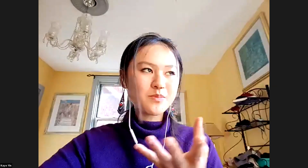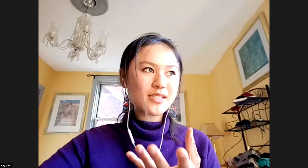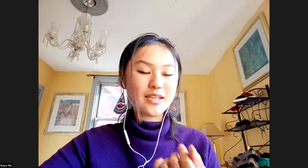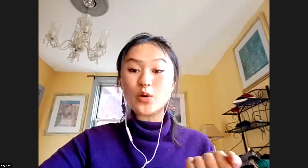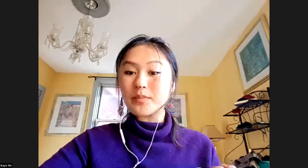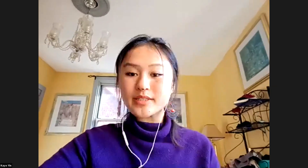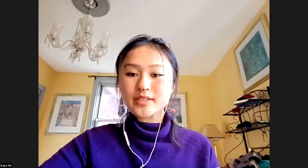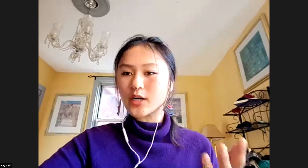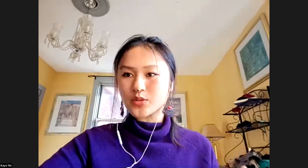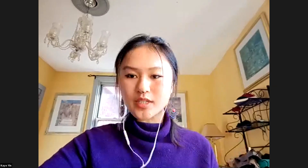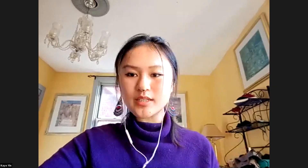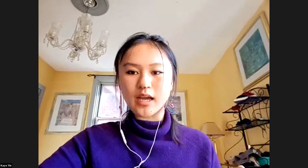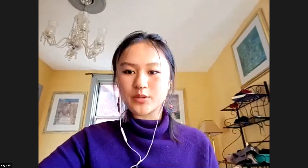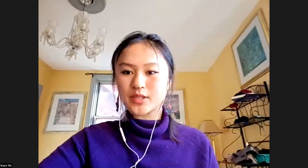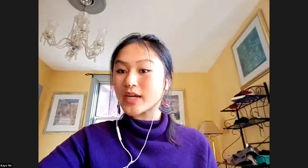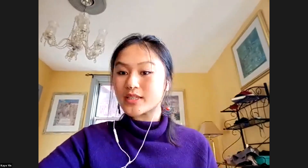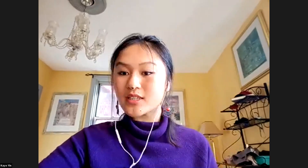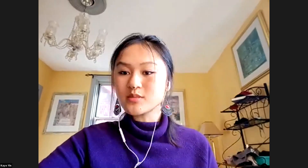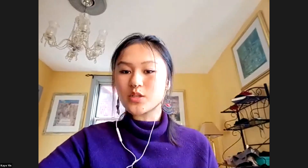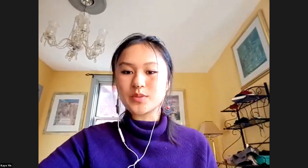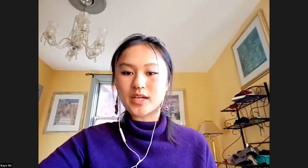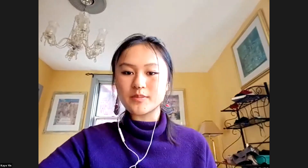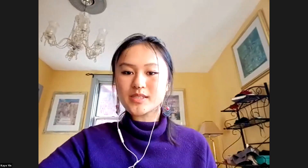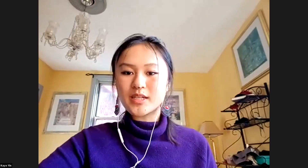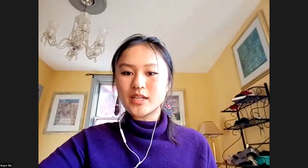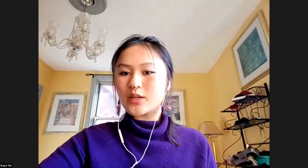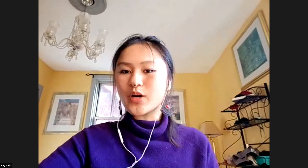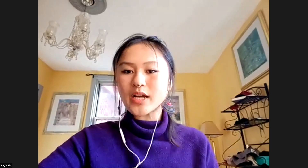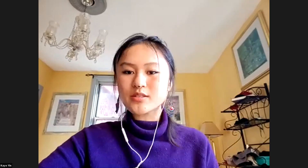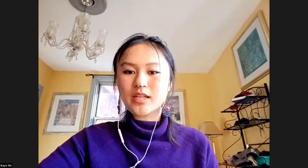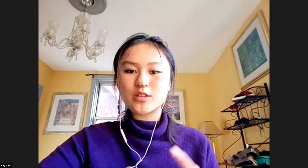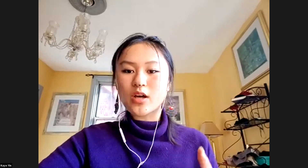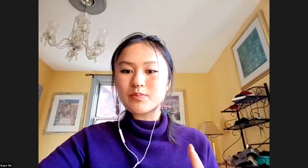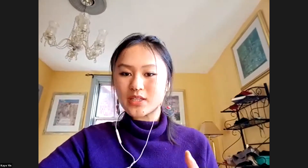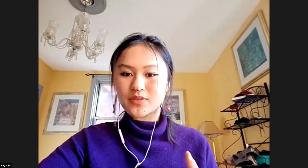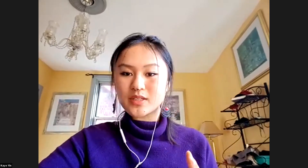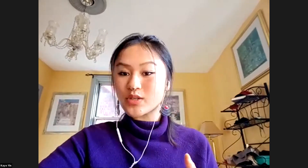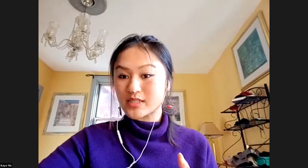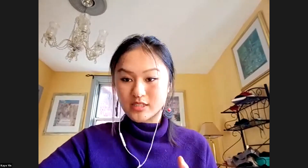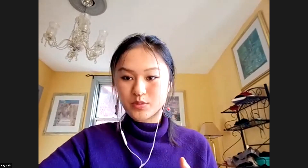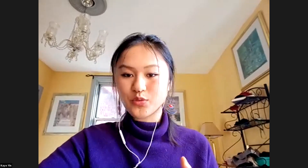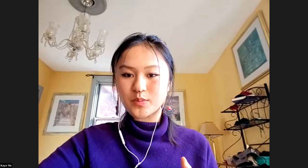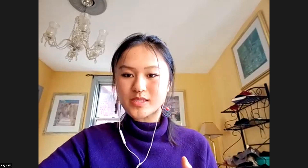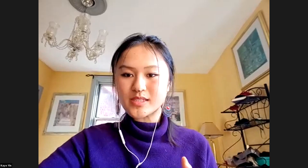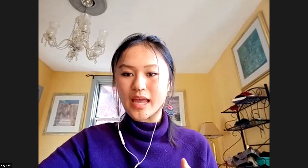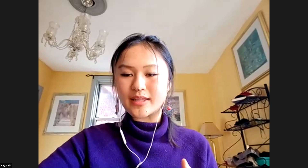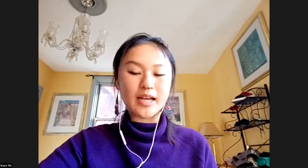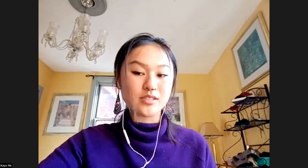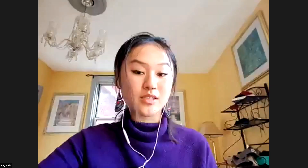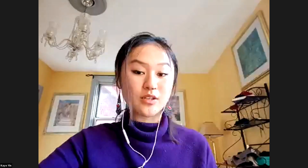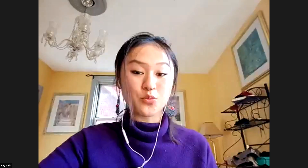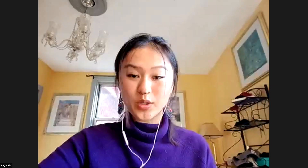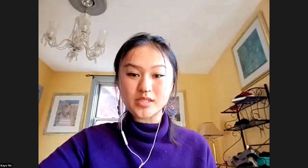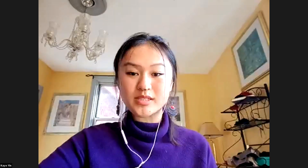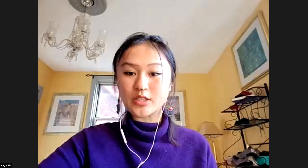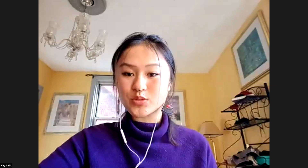means that no matter how good our recognition model becomes, it will actually not benefit translation performance and can actually